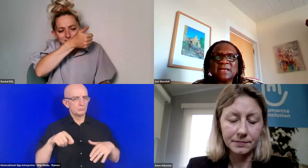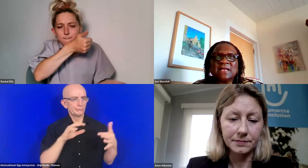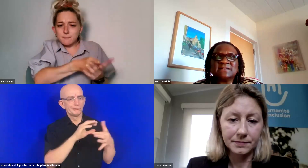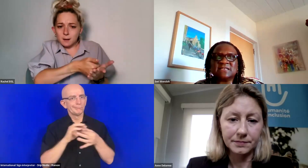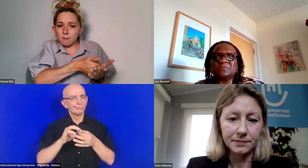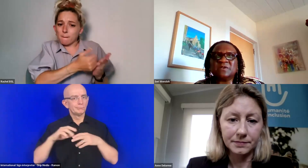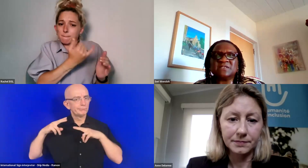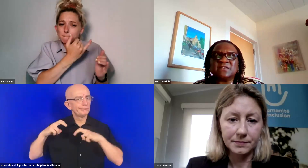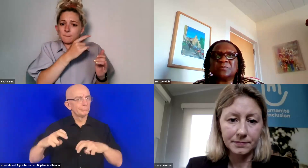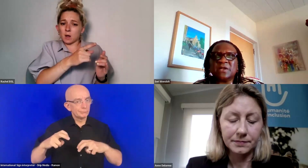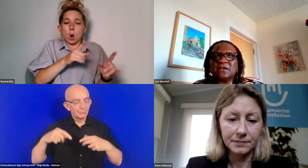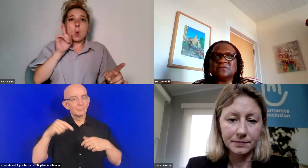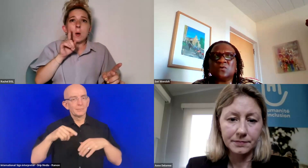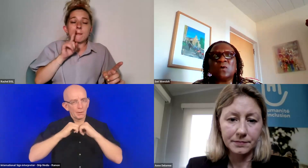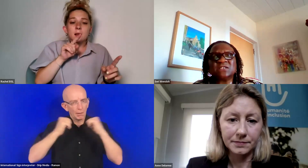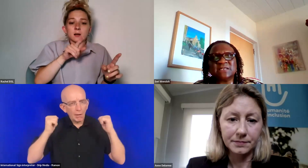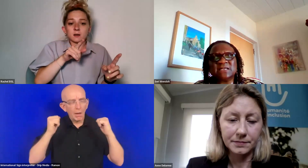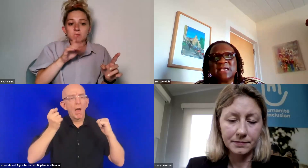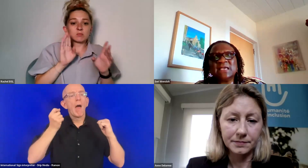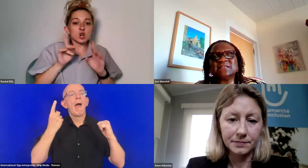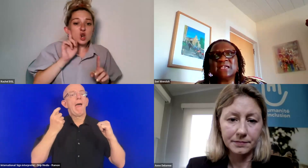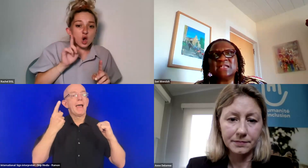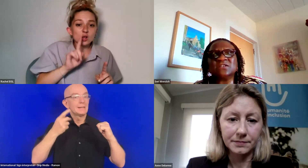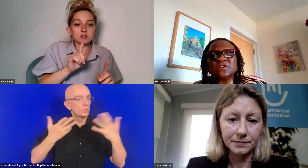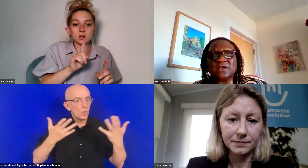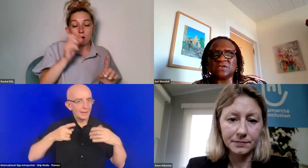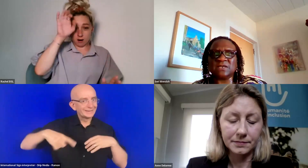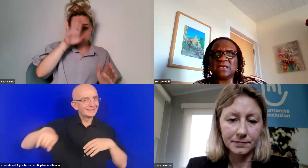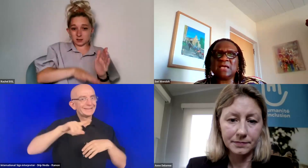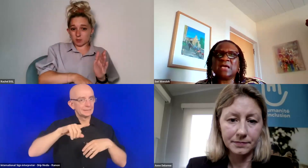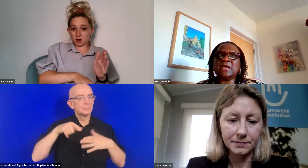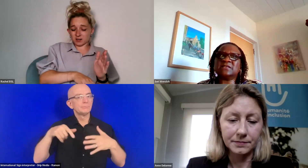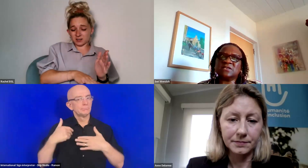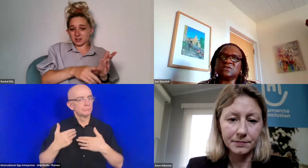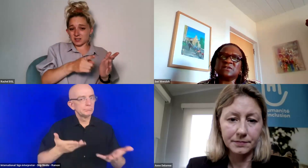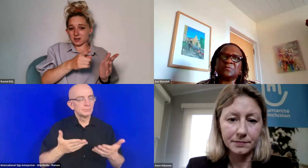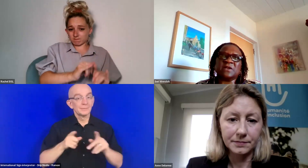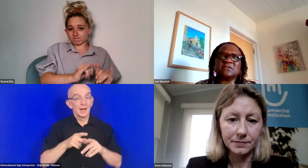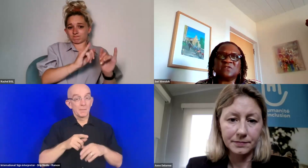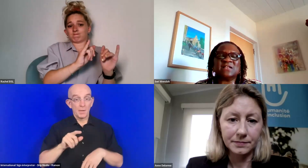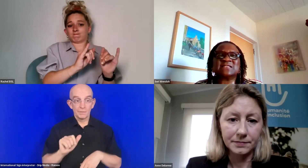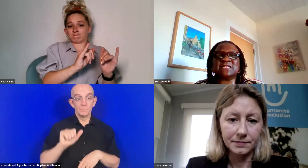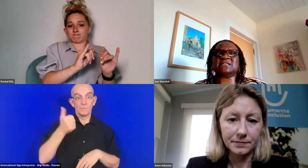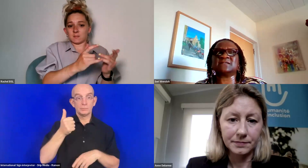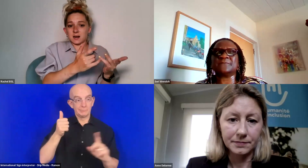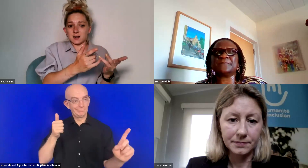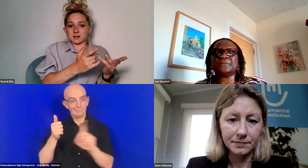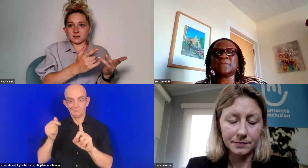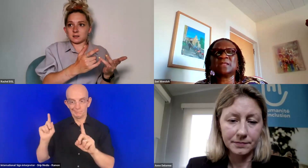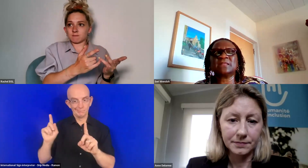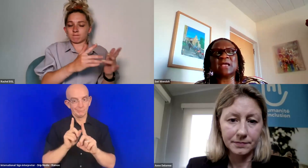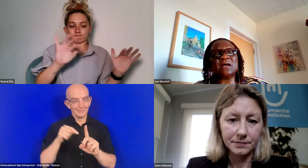to women and girls experiencing reproductive coercion is gaining traction in sexual and reproductive health